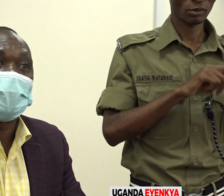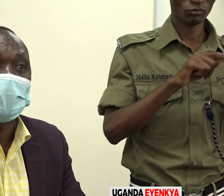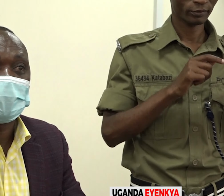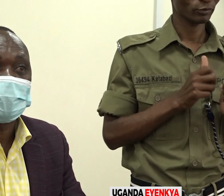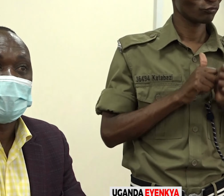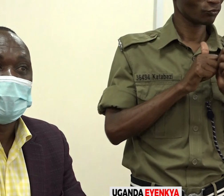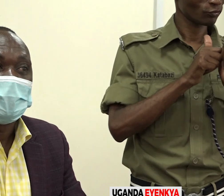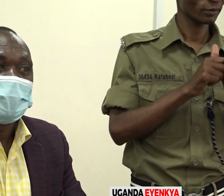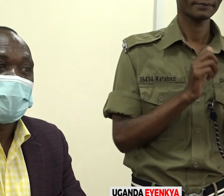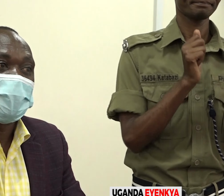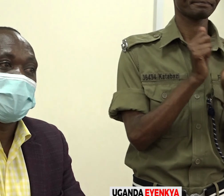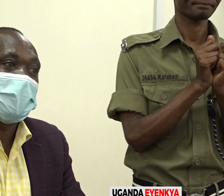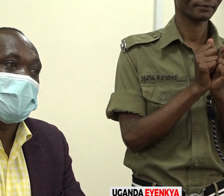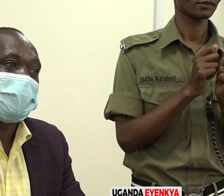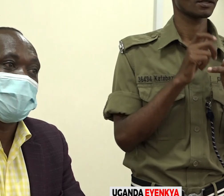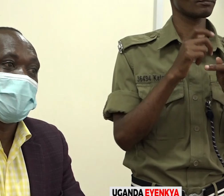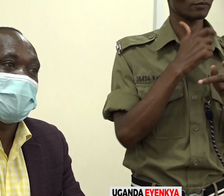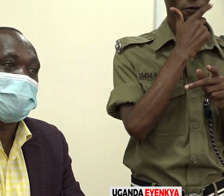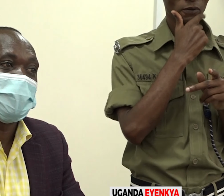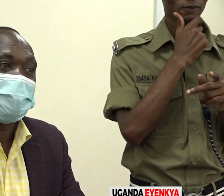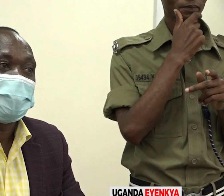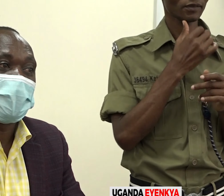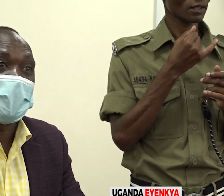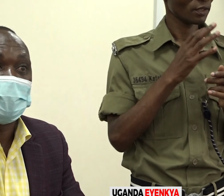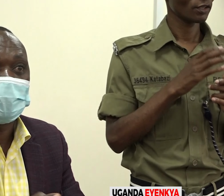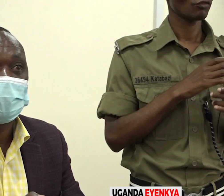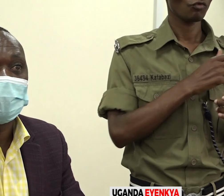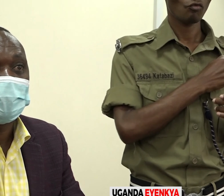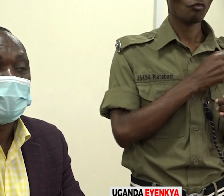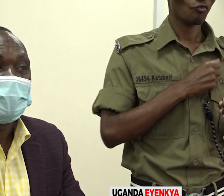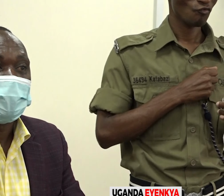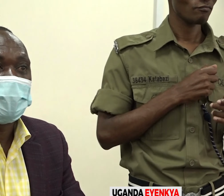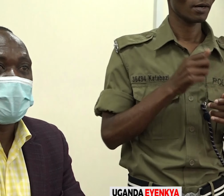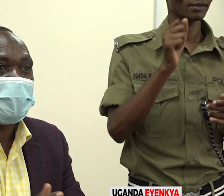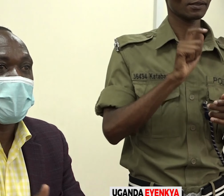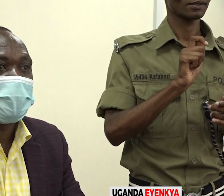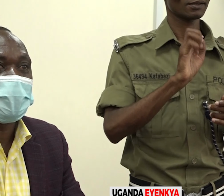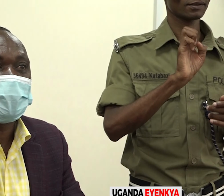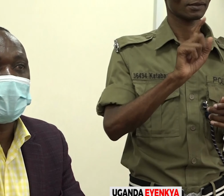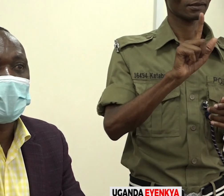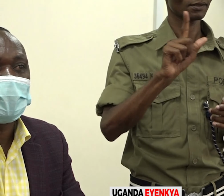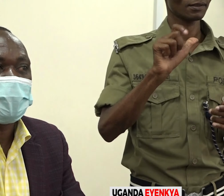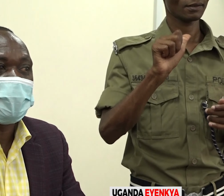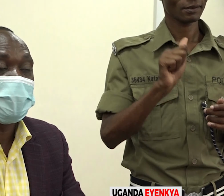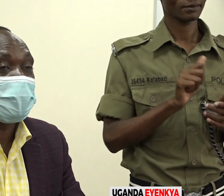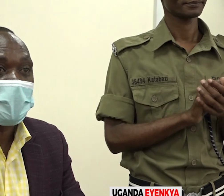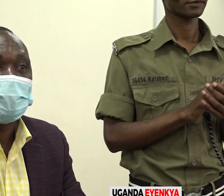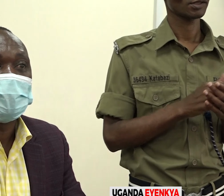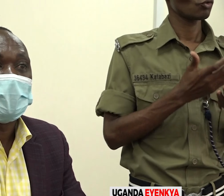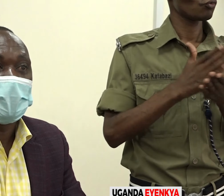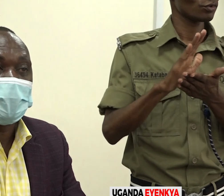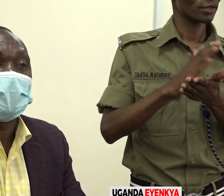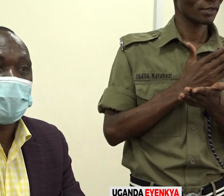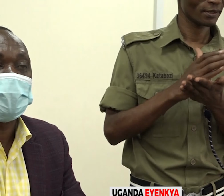the perpetrators. So if Stella Nyanz has done the same, we haven't seen it, you can share with us and we see how we can proceed. It's a